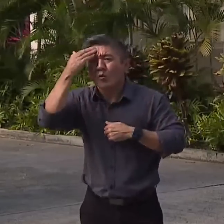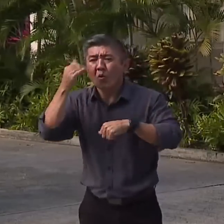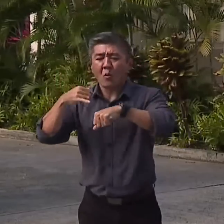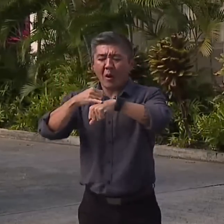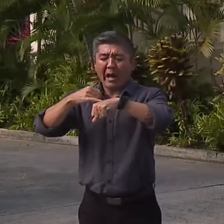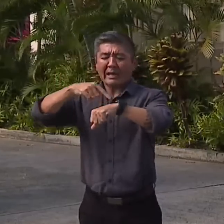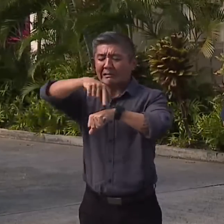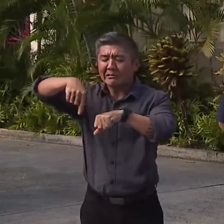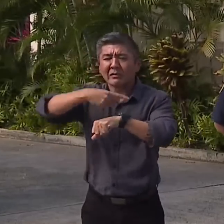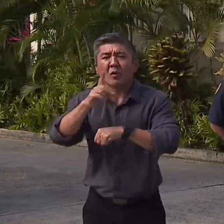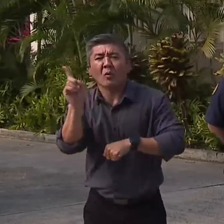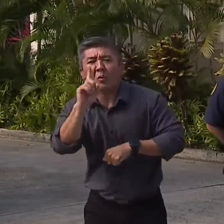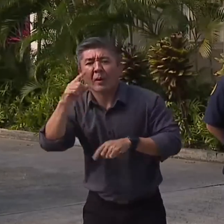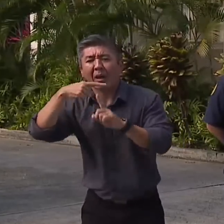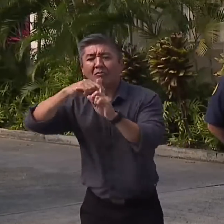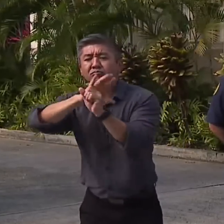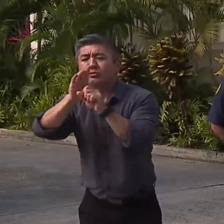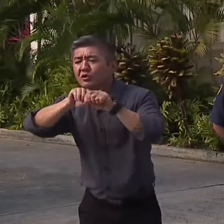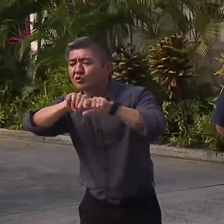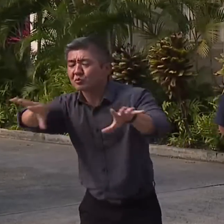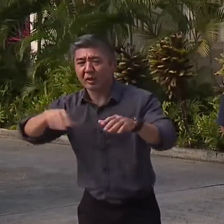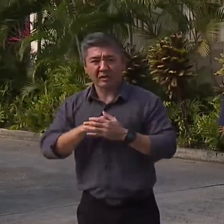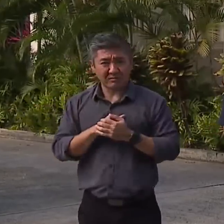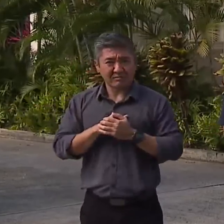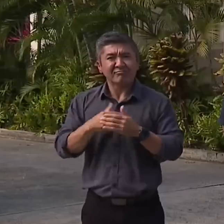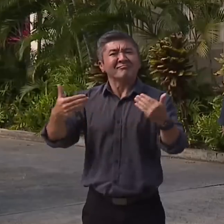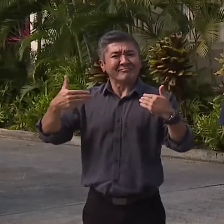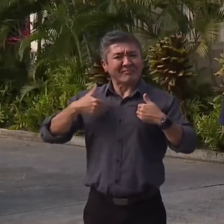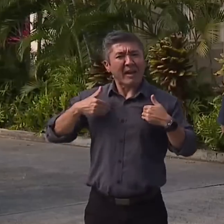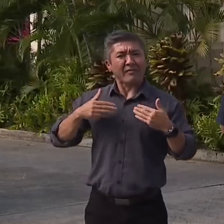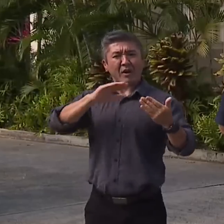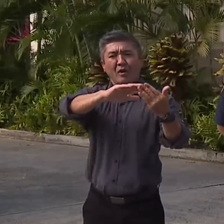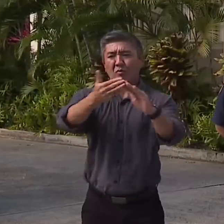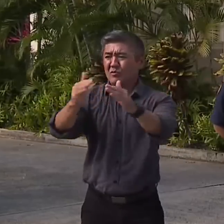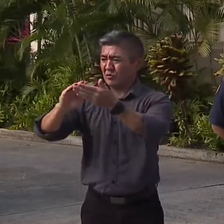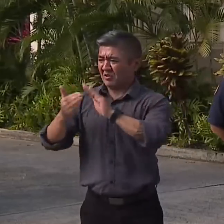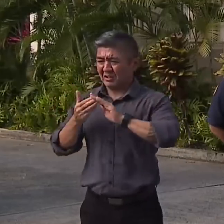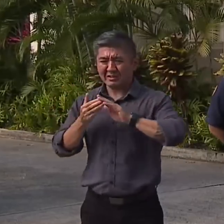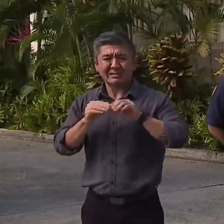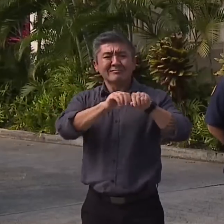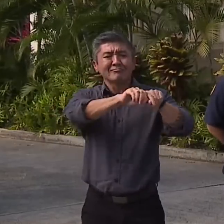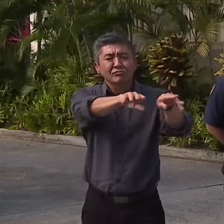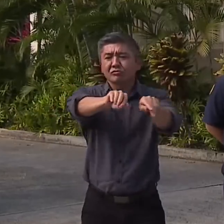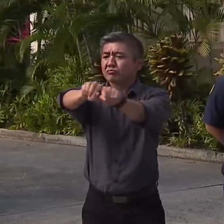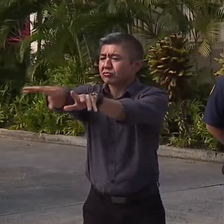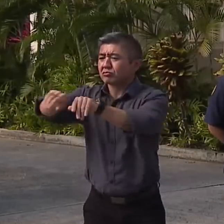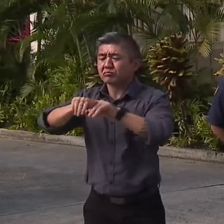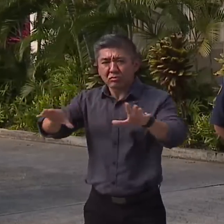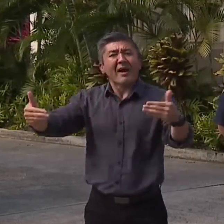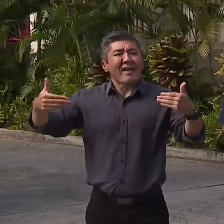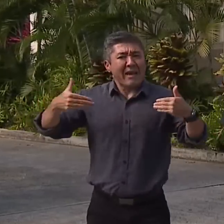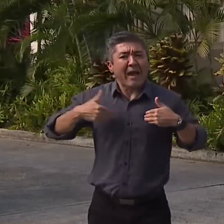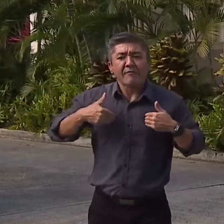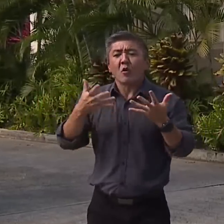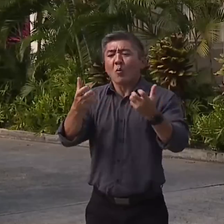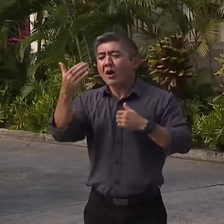know that the spread, while it is in different parts of our community, is not spread evenly throughout our entire